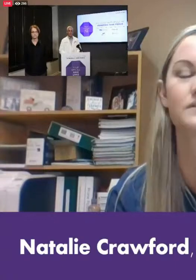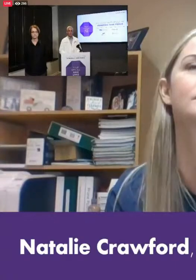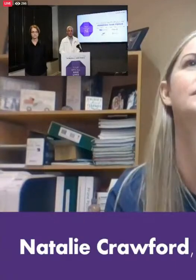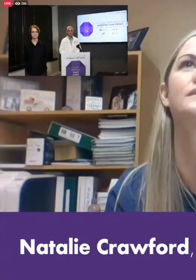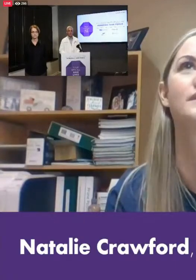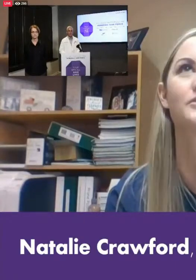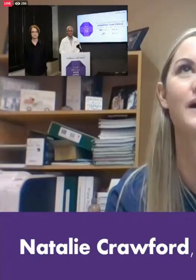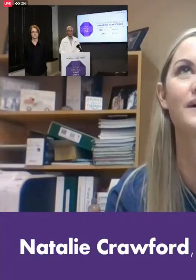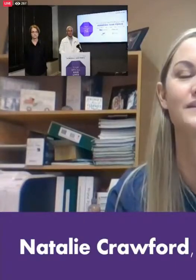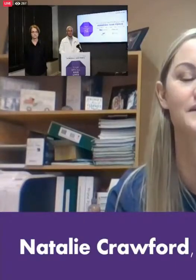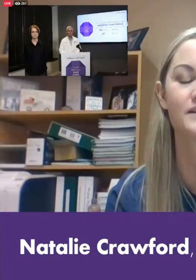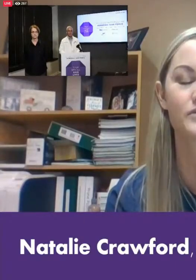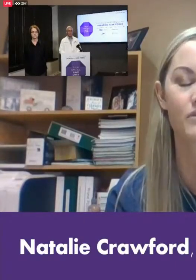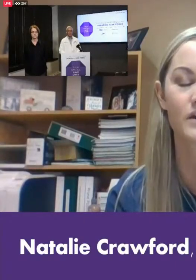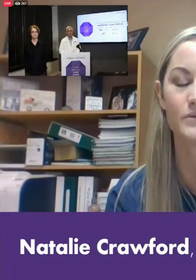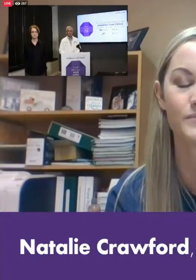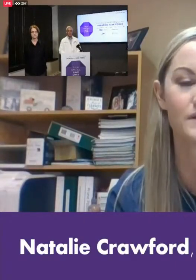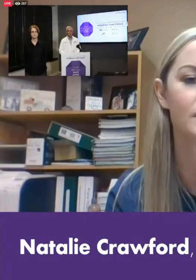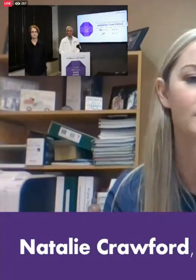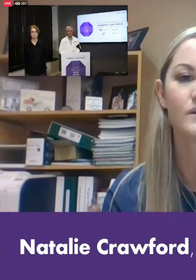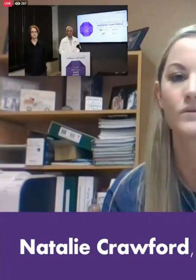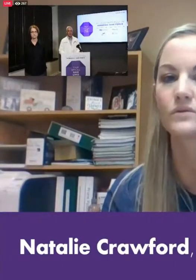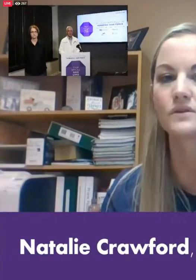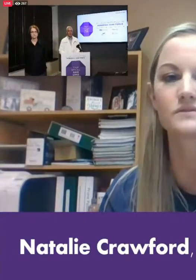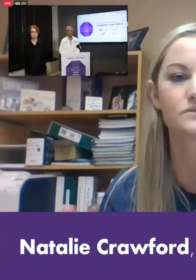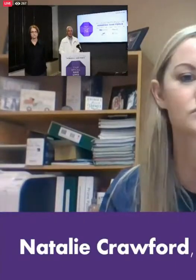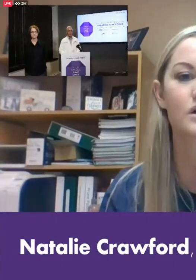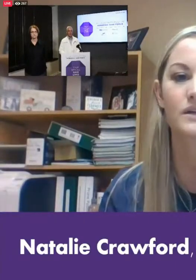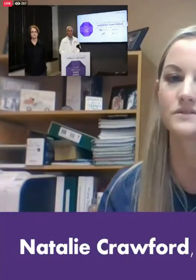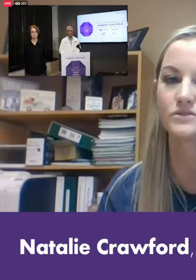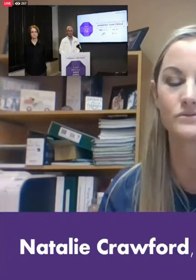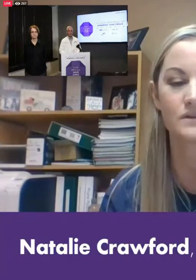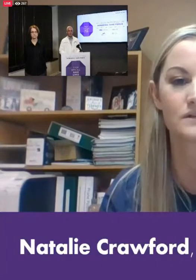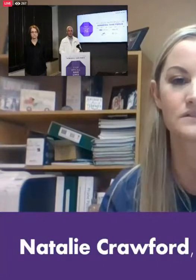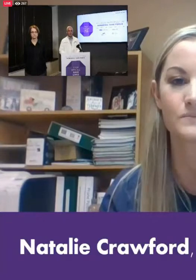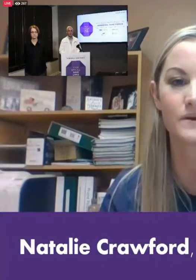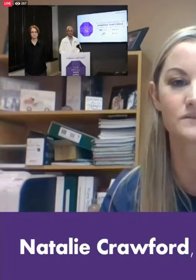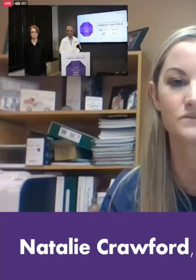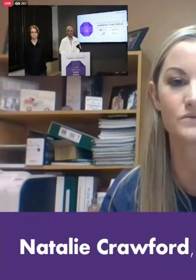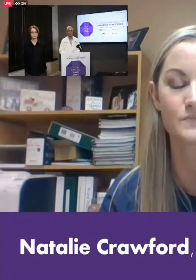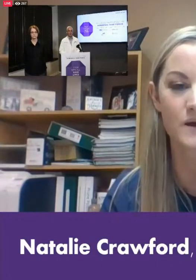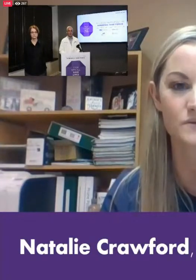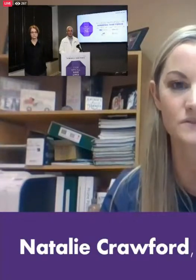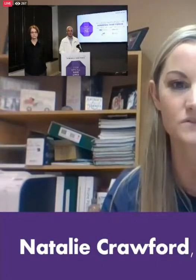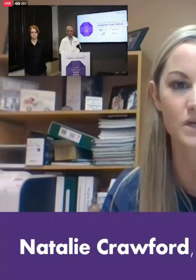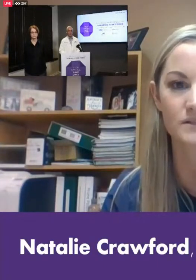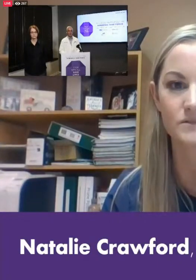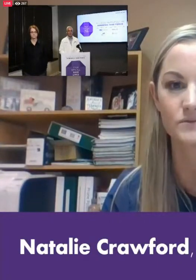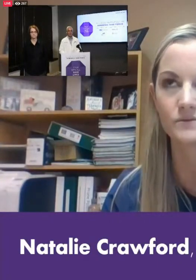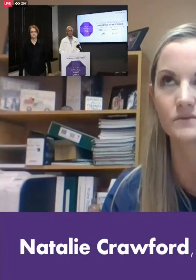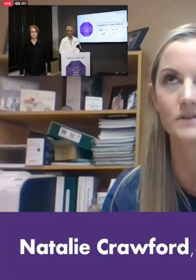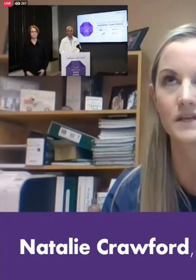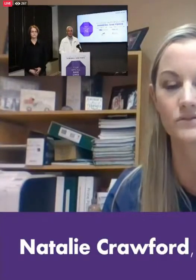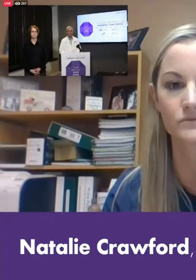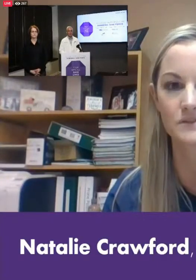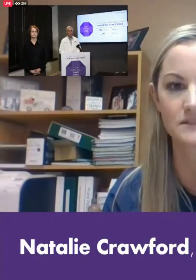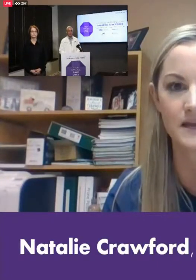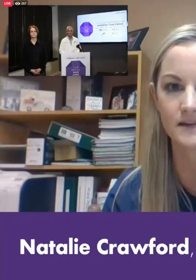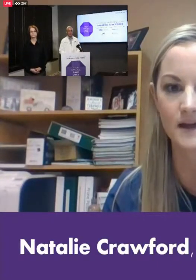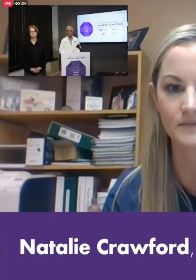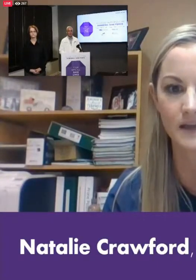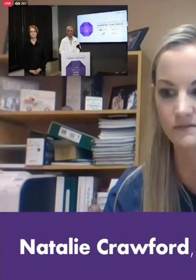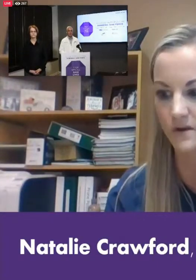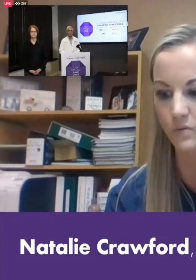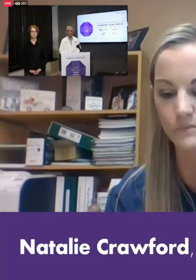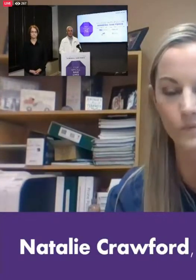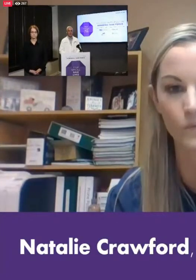or, I never thought I would be talking to two spouses trying to get through this